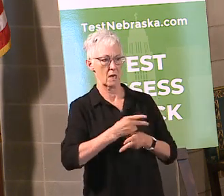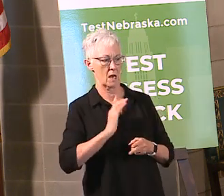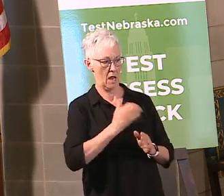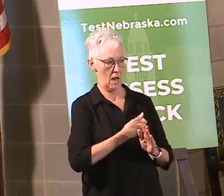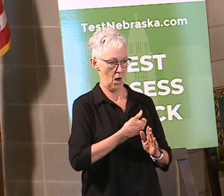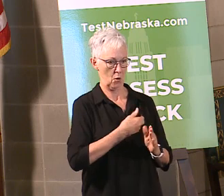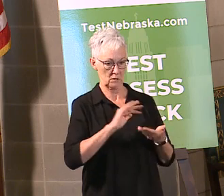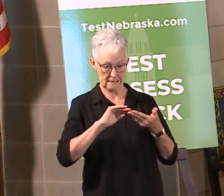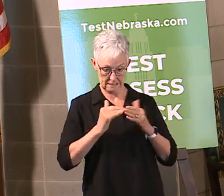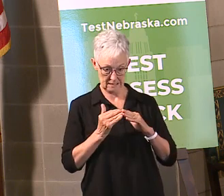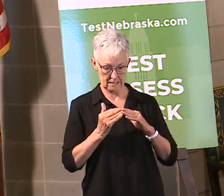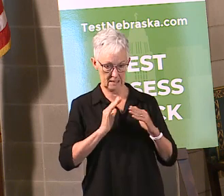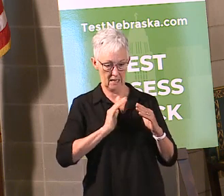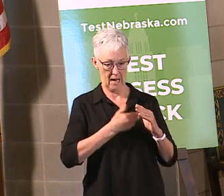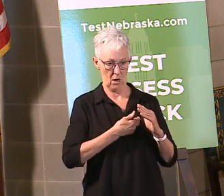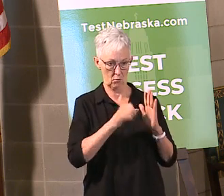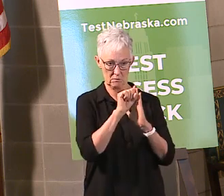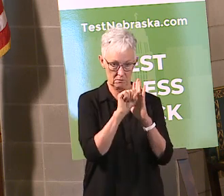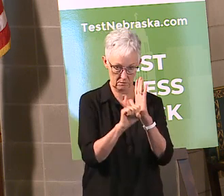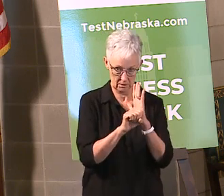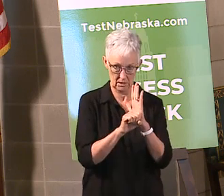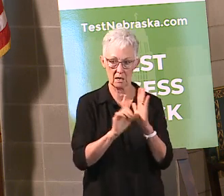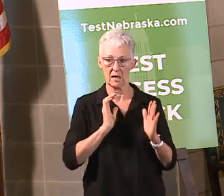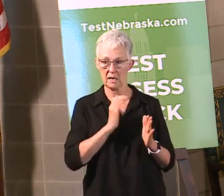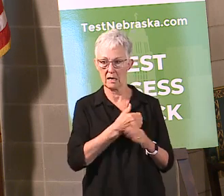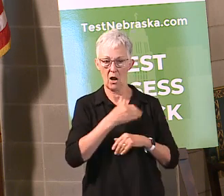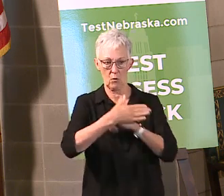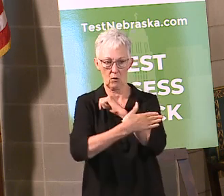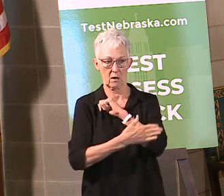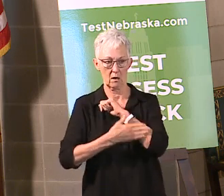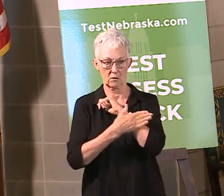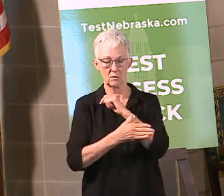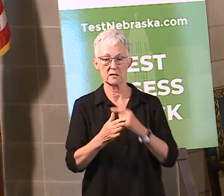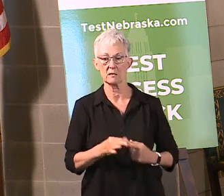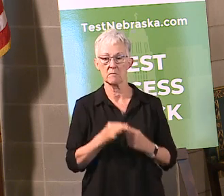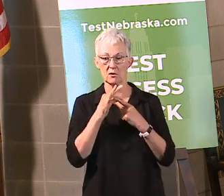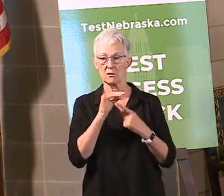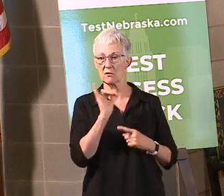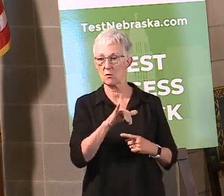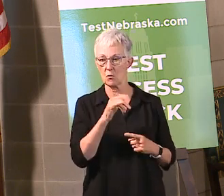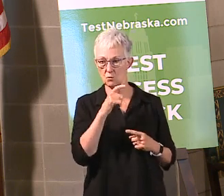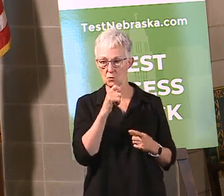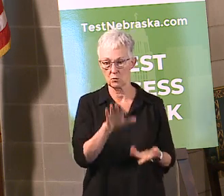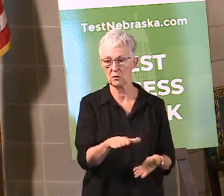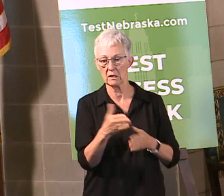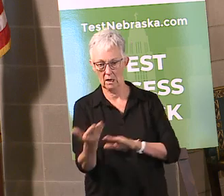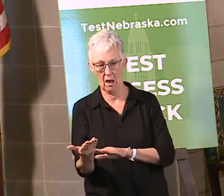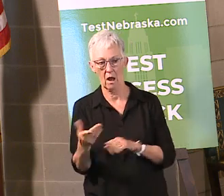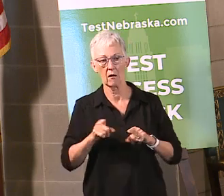brave individuals who give the ultimate sacrifice with their lives. Thank you.